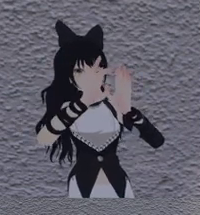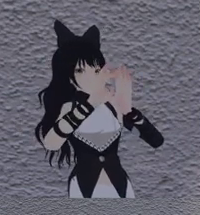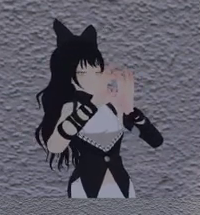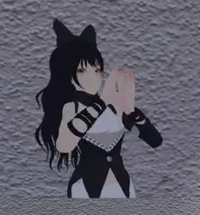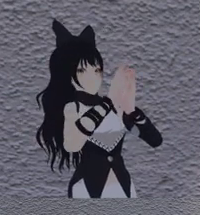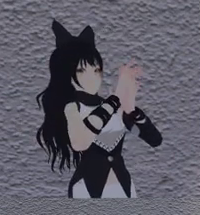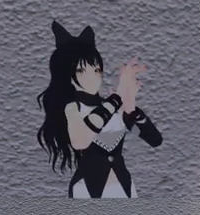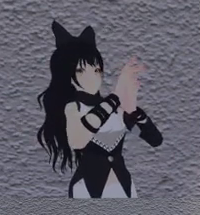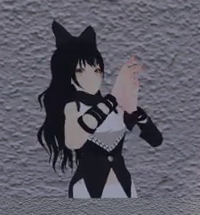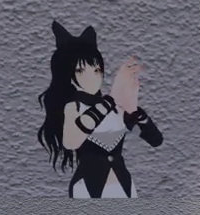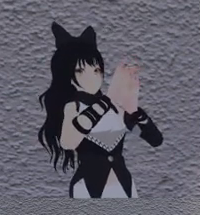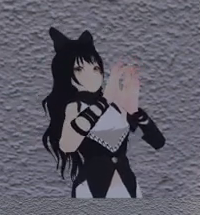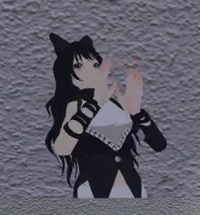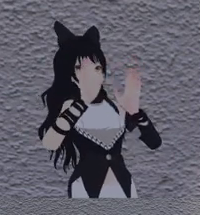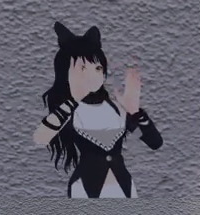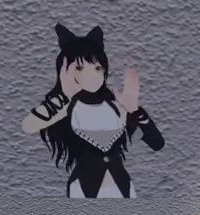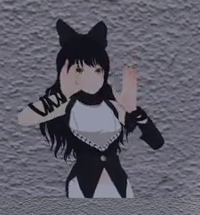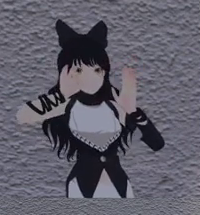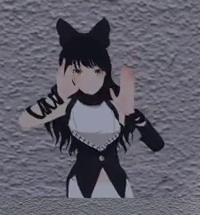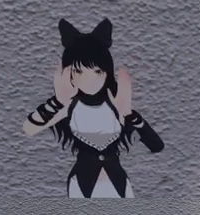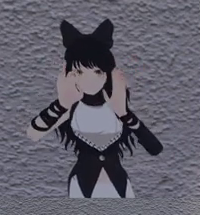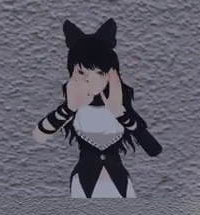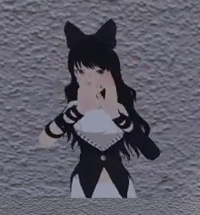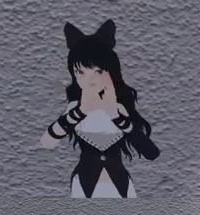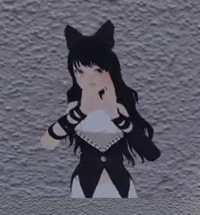That's camera. Picture. This is picture.